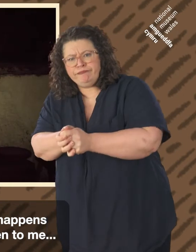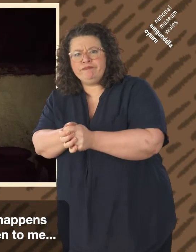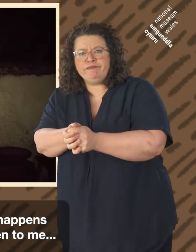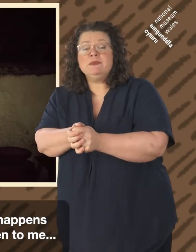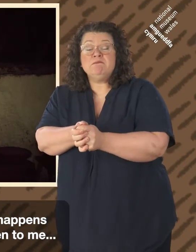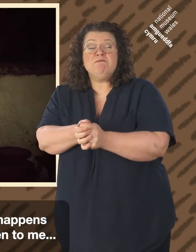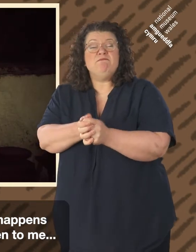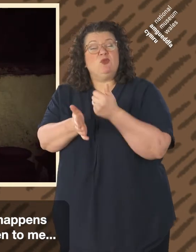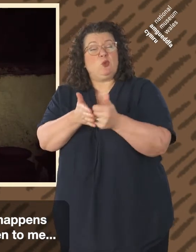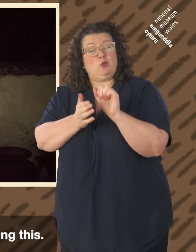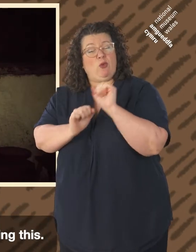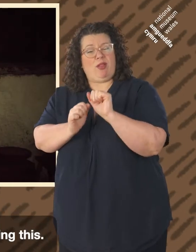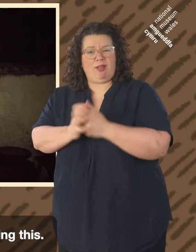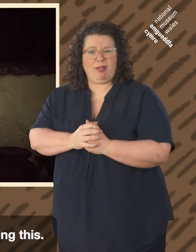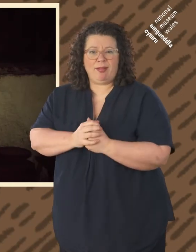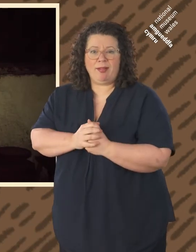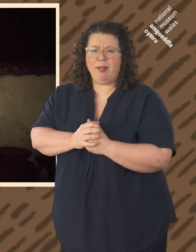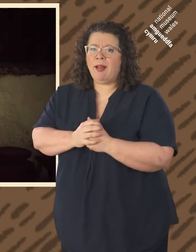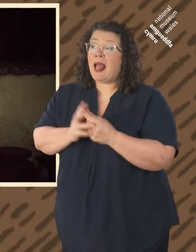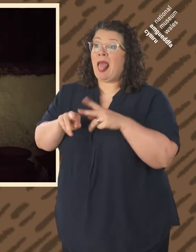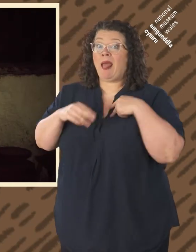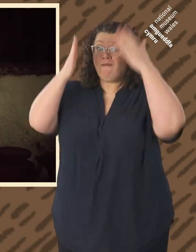if that were to happen to me when I was wearing this.